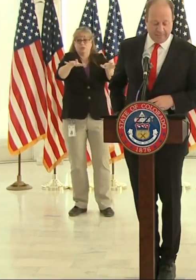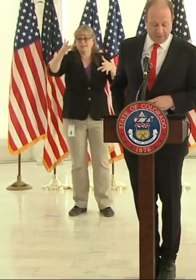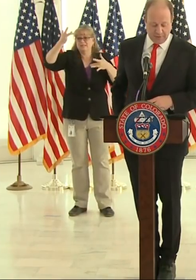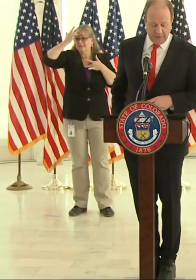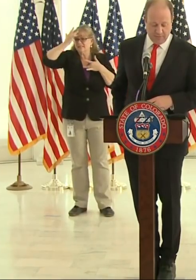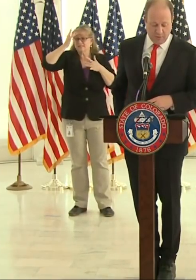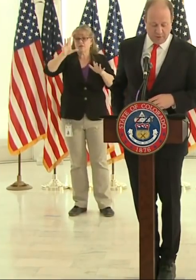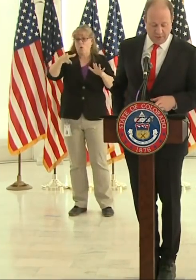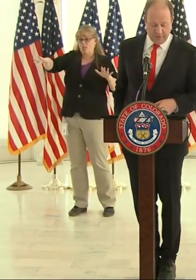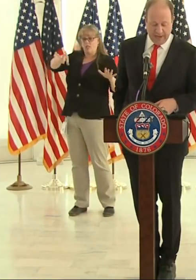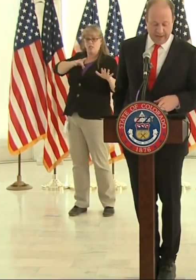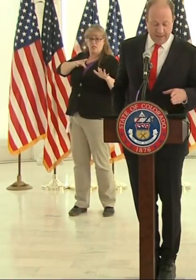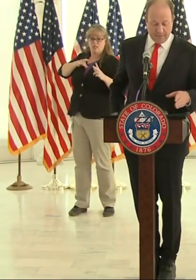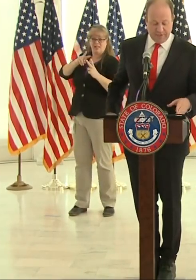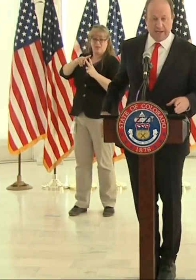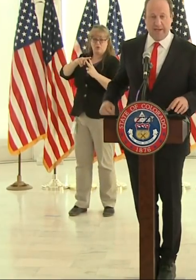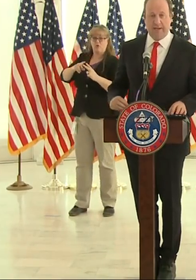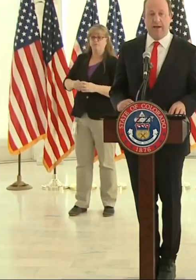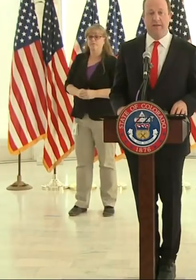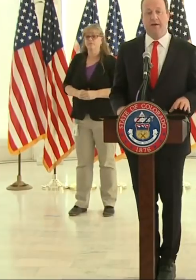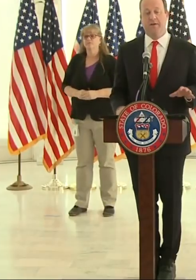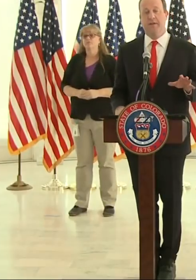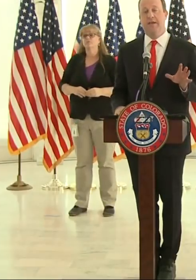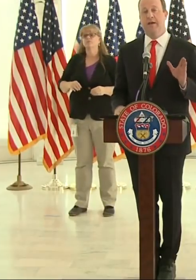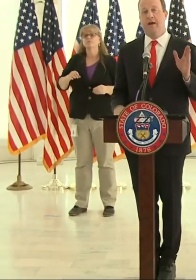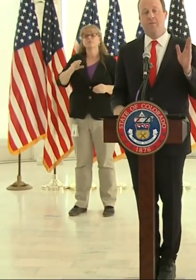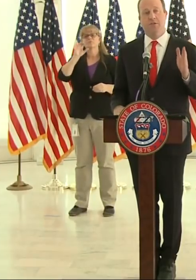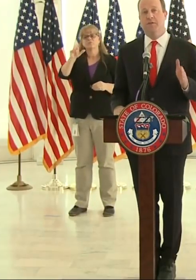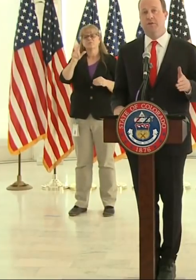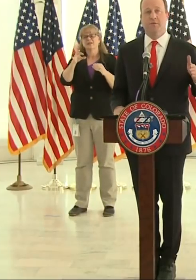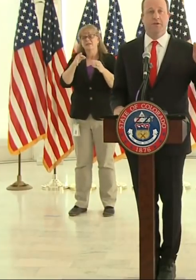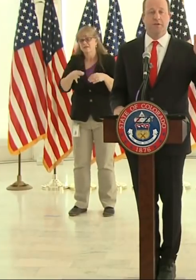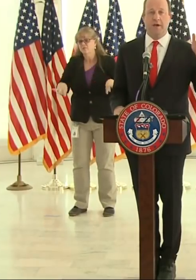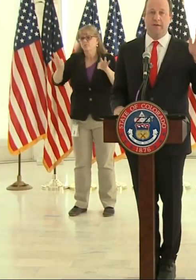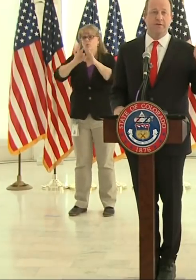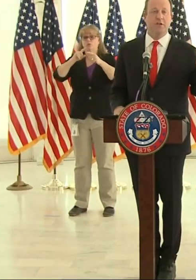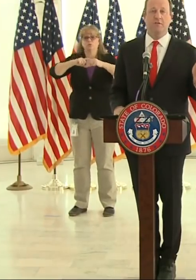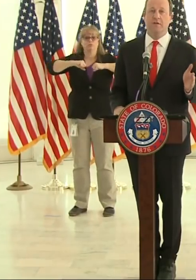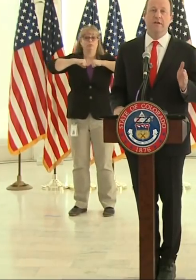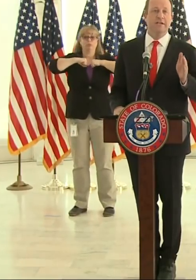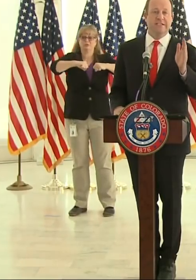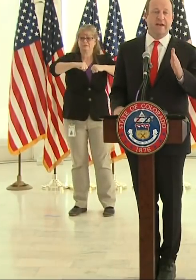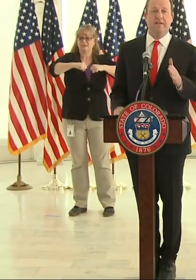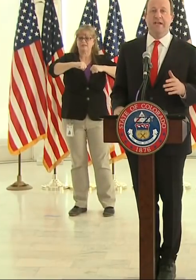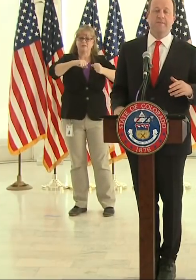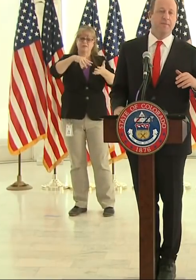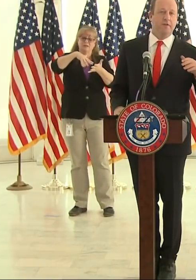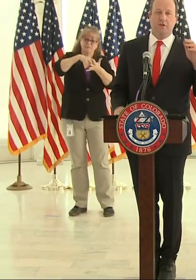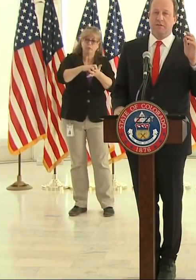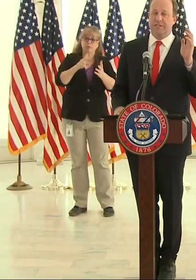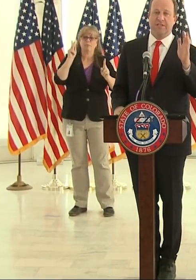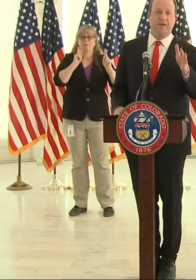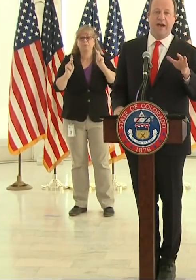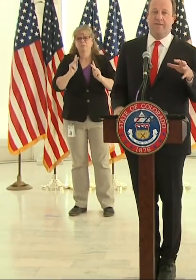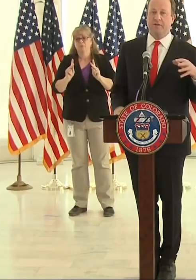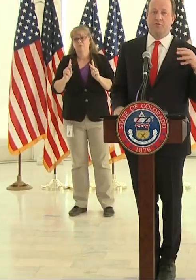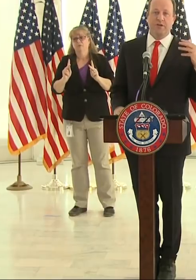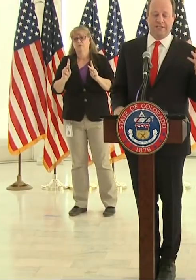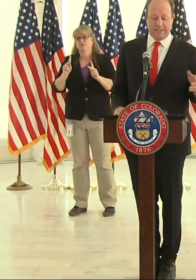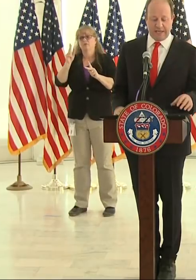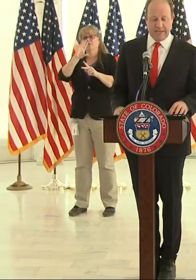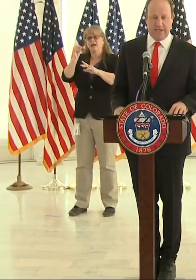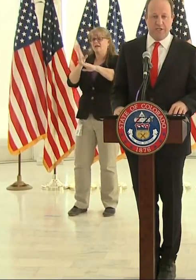It's absolutely important to do that, protecting our most vulnerable, those over 70, those over 65,